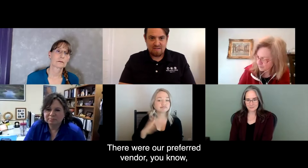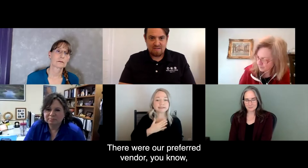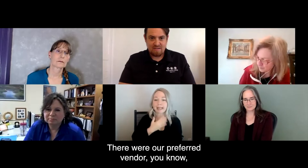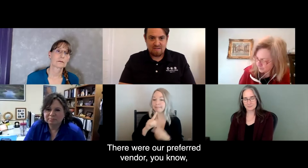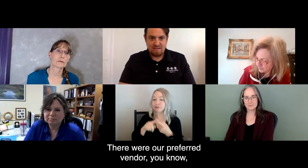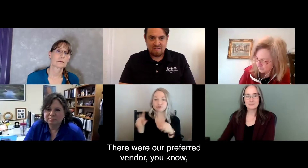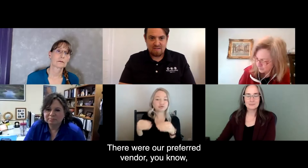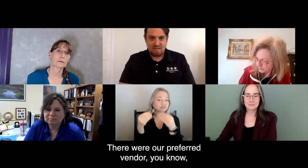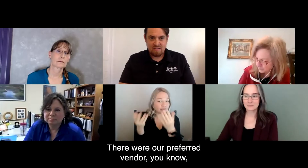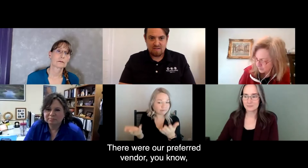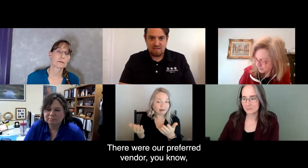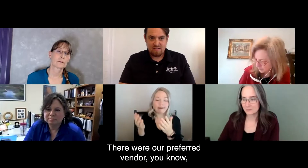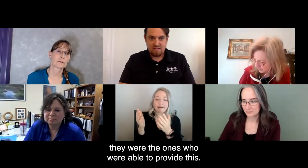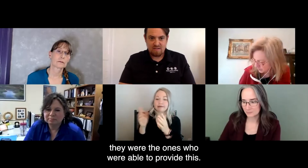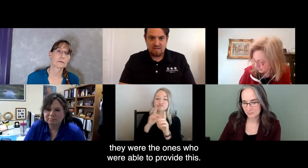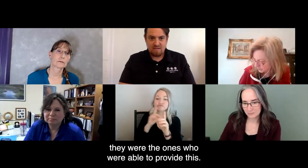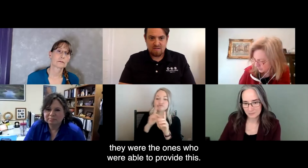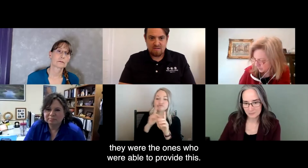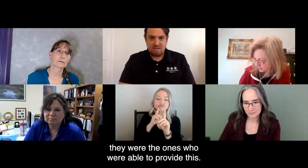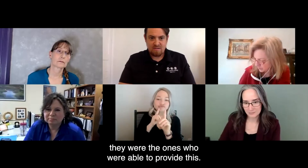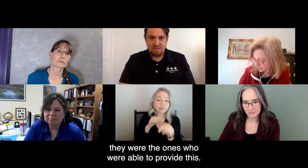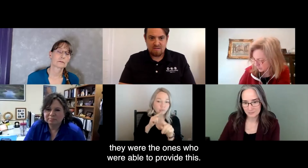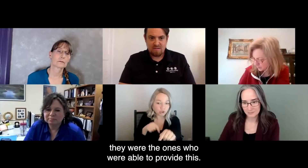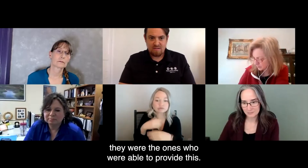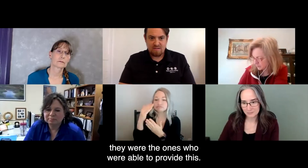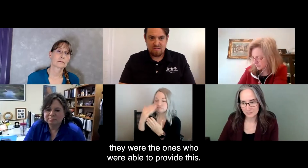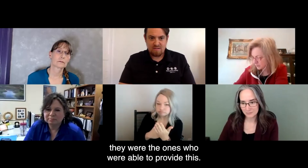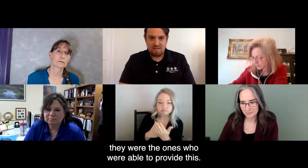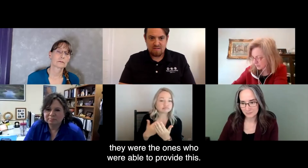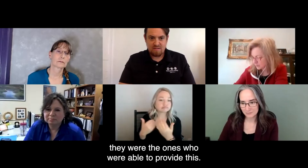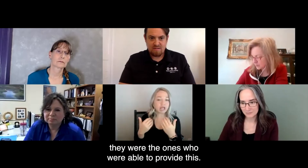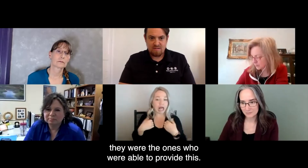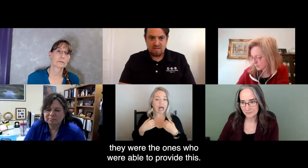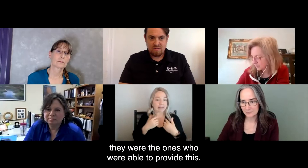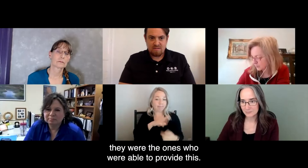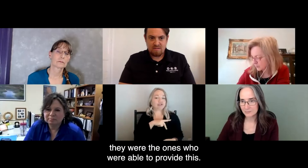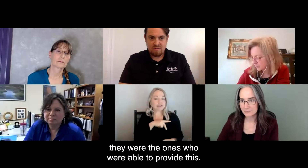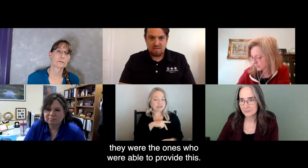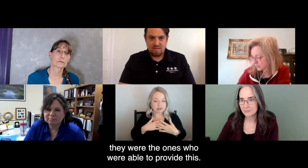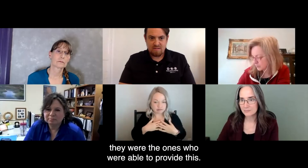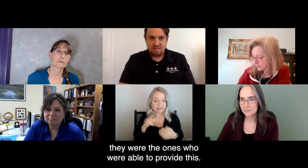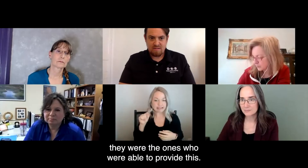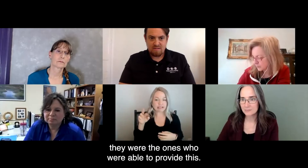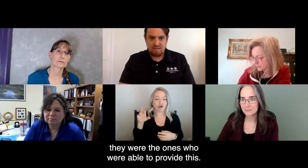So Suggs are our preferred vendor. They were the ones who were able to provide this.